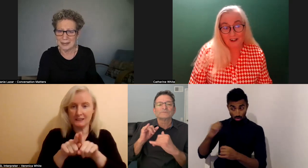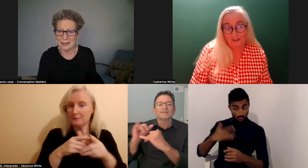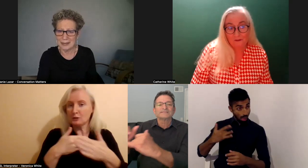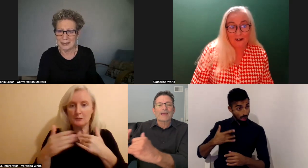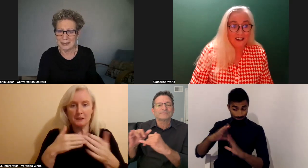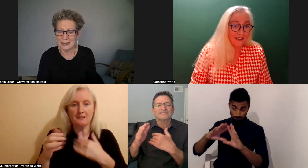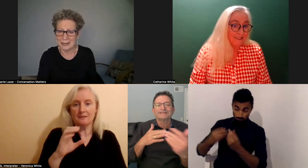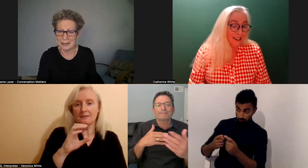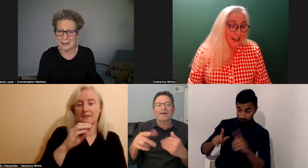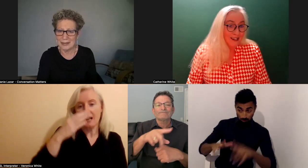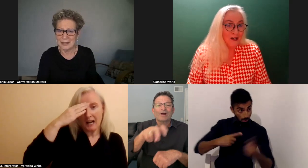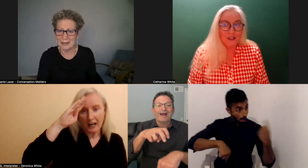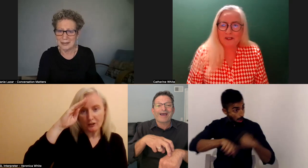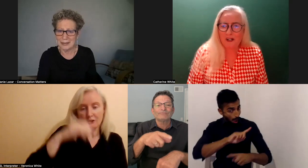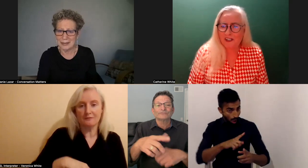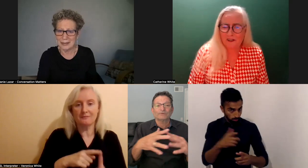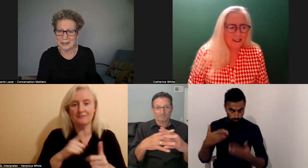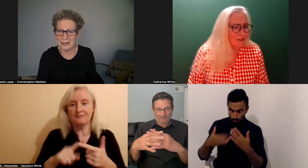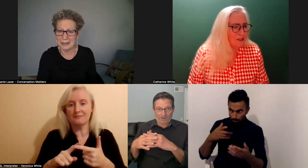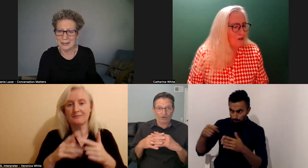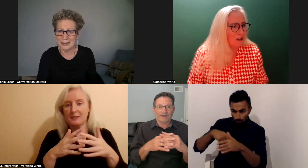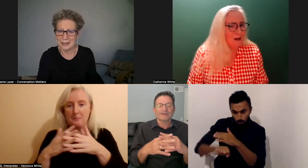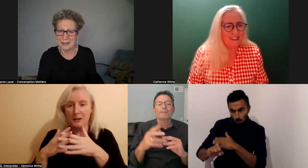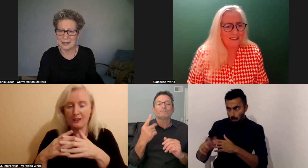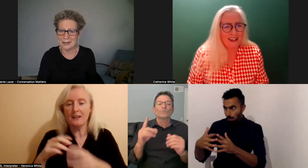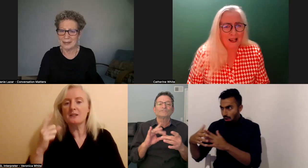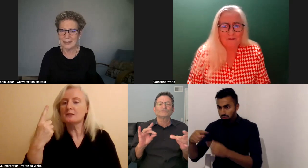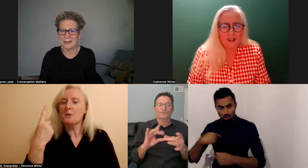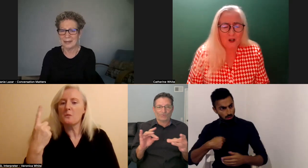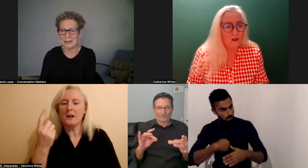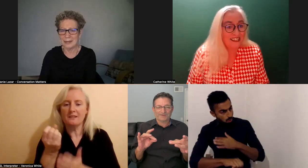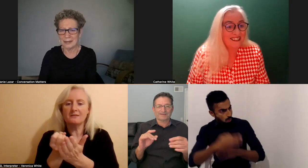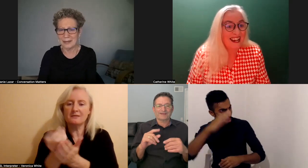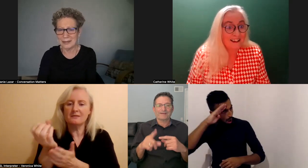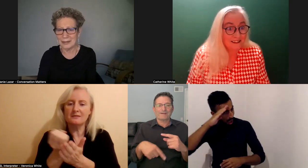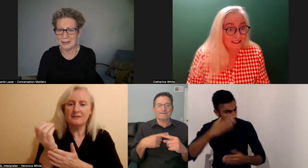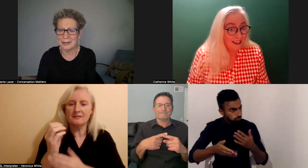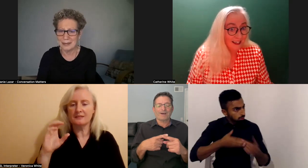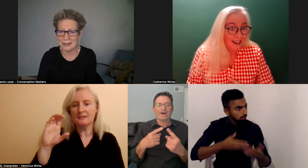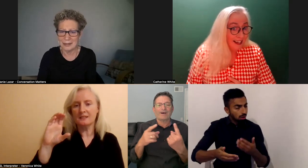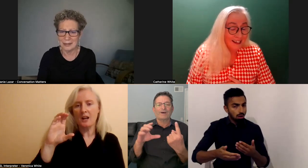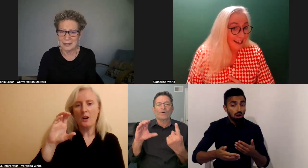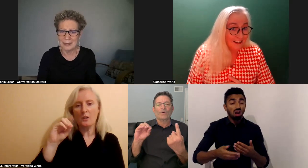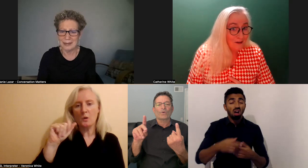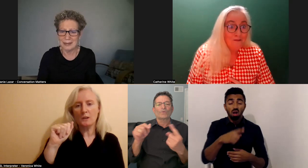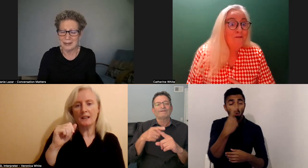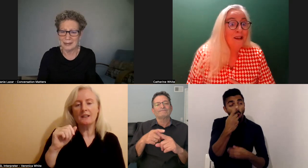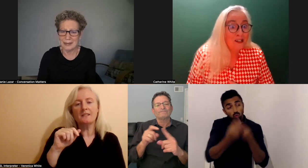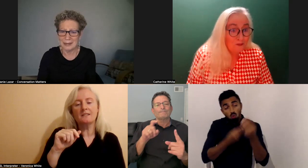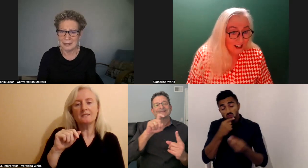didn't matter if you're American. You know, there was one story that was told about a Coda in Texas.